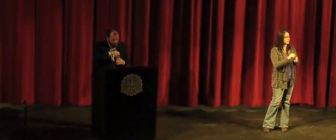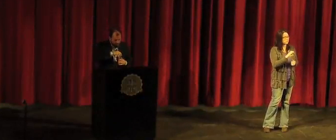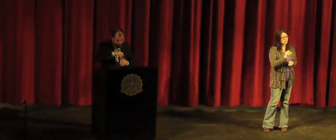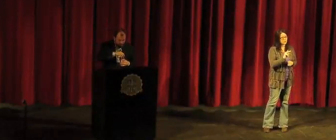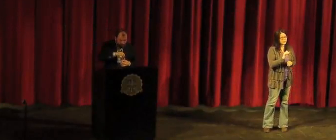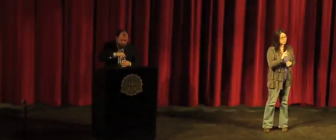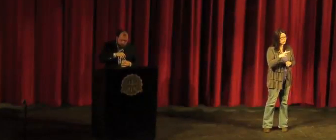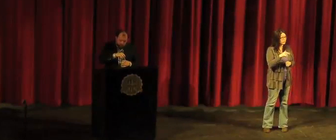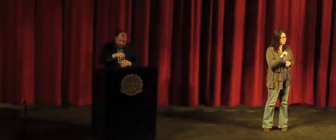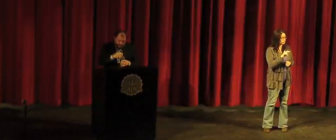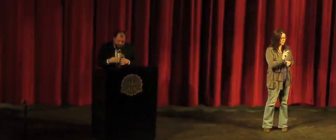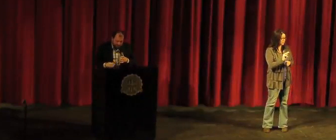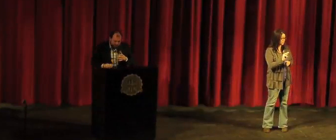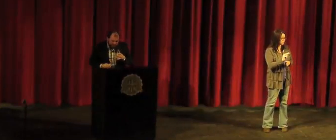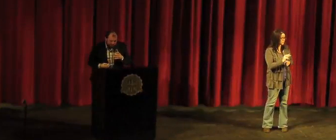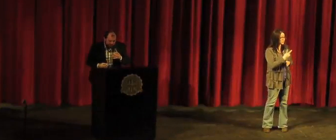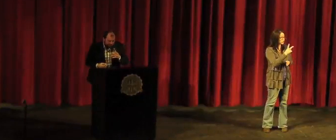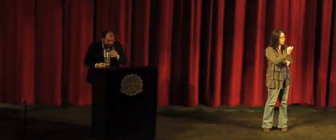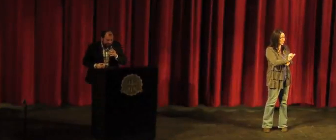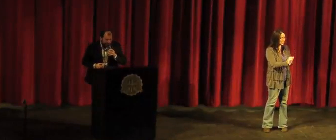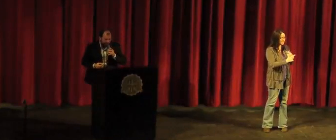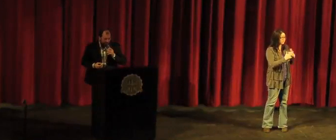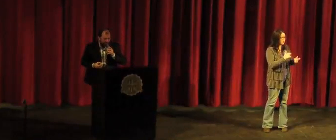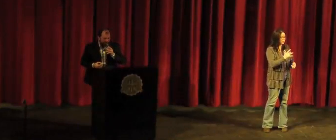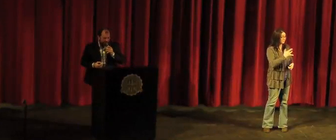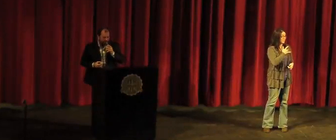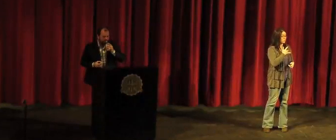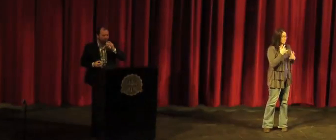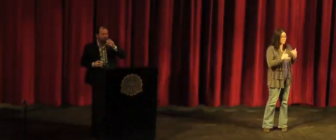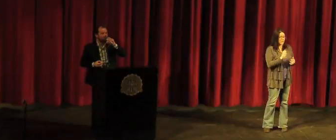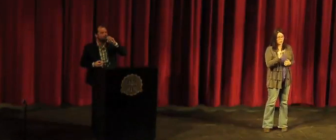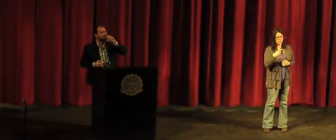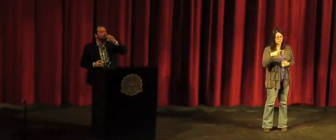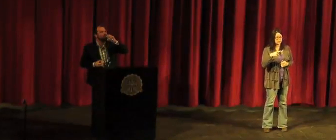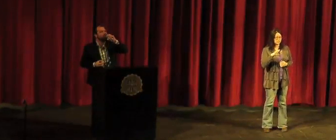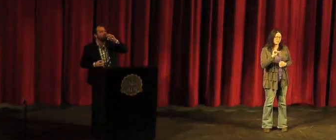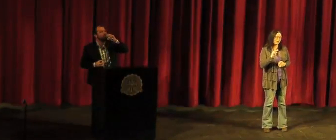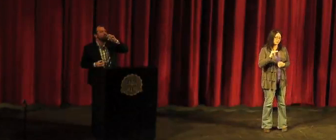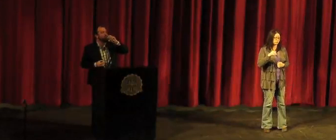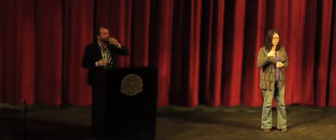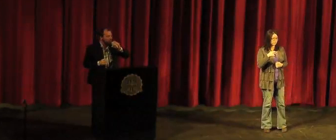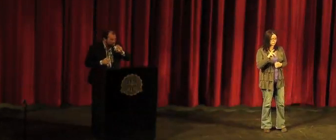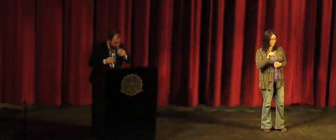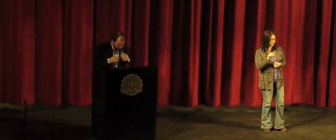So this is 2A, from conviction to conscription.